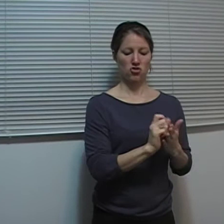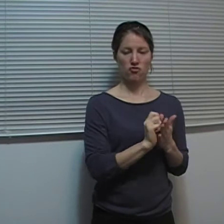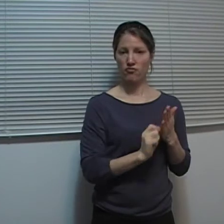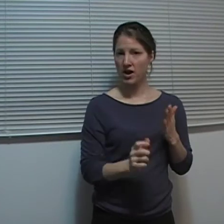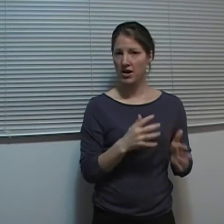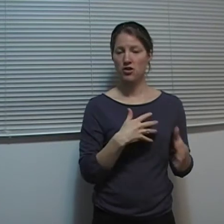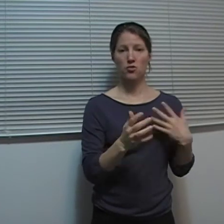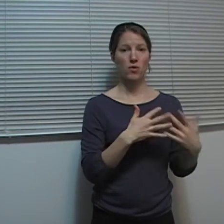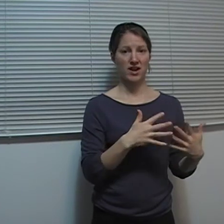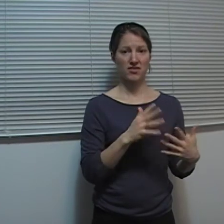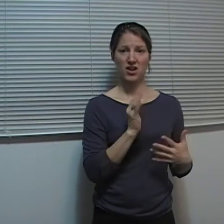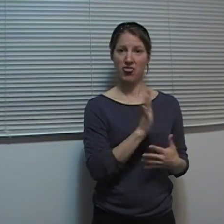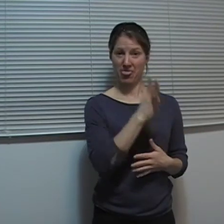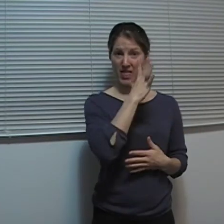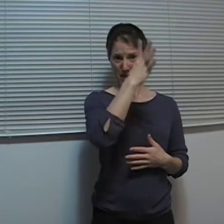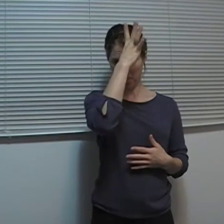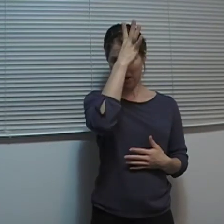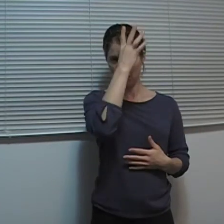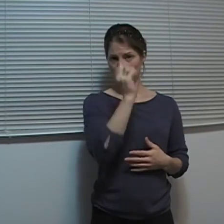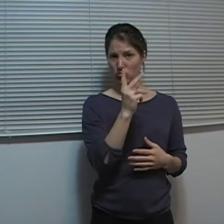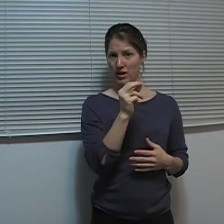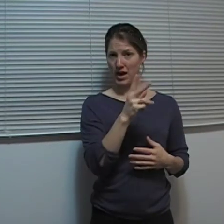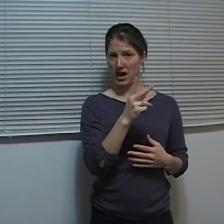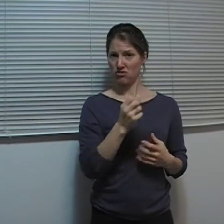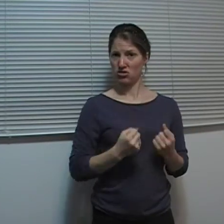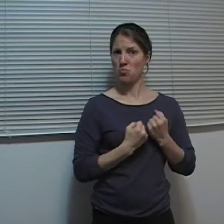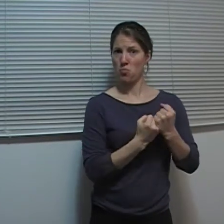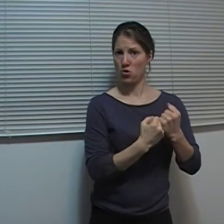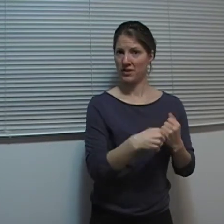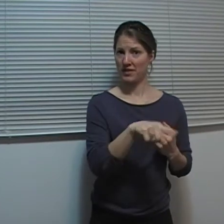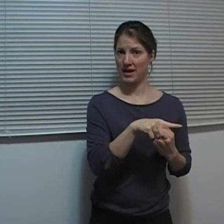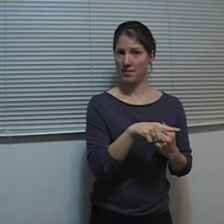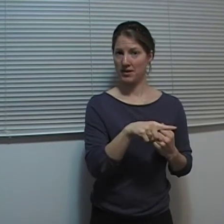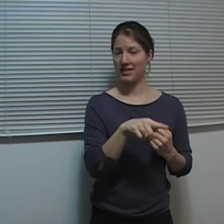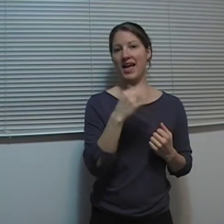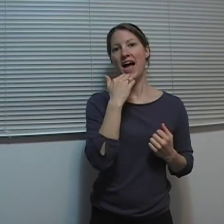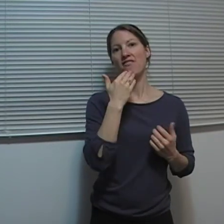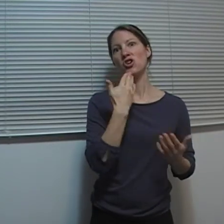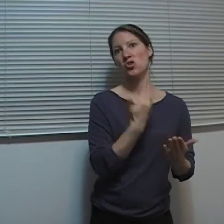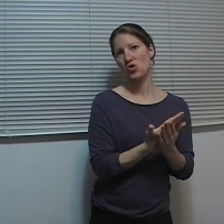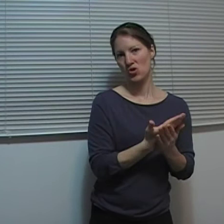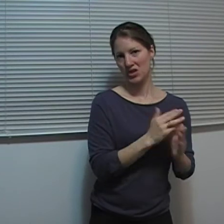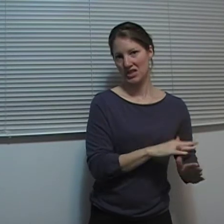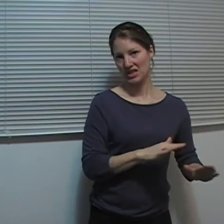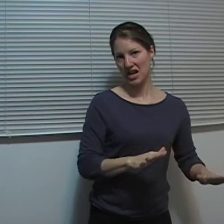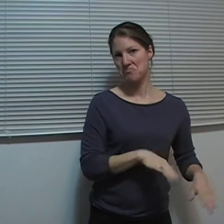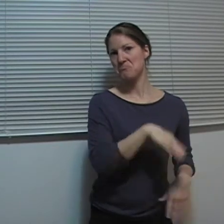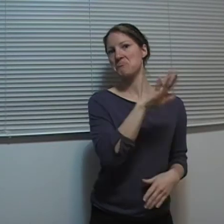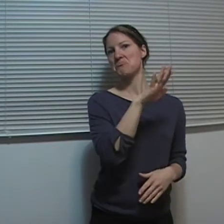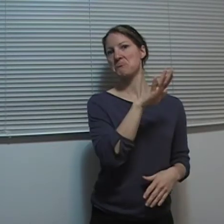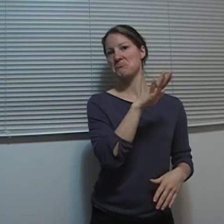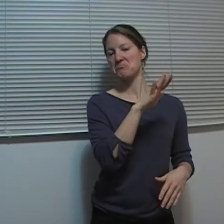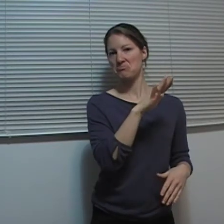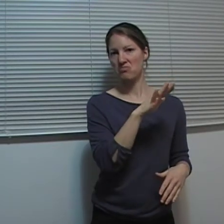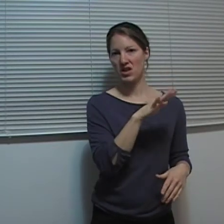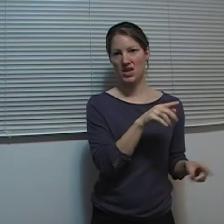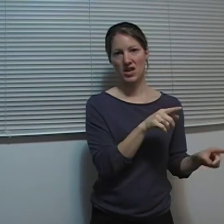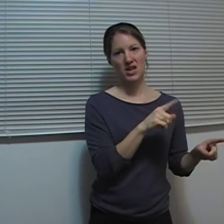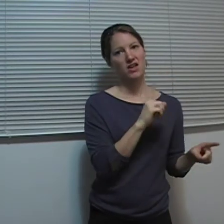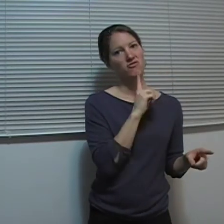right. Somebody supported them. Someone gave them a real good childhood, and a lot of them had support right on up until they